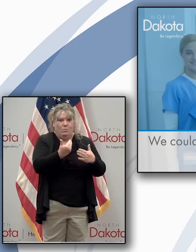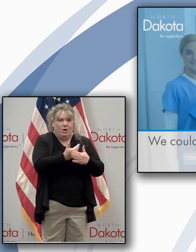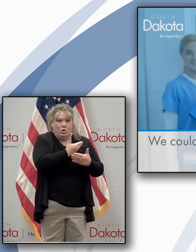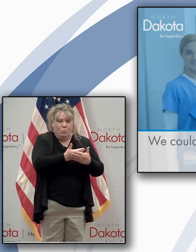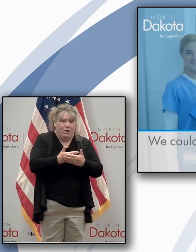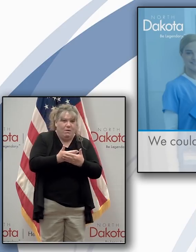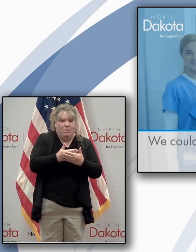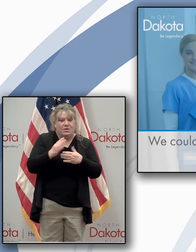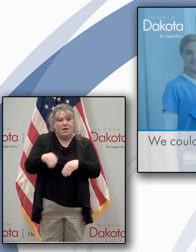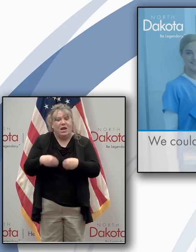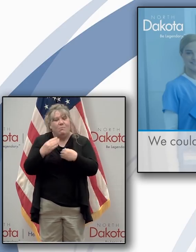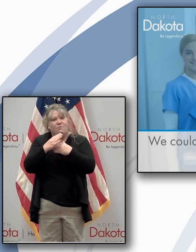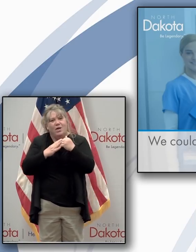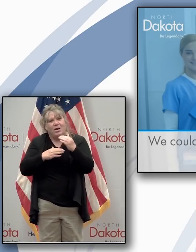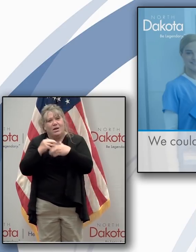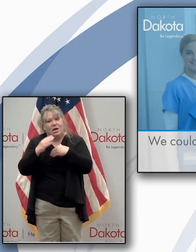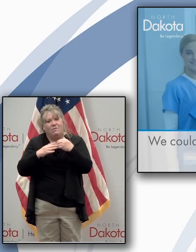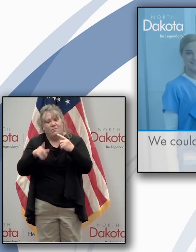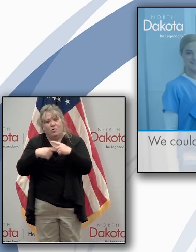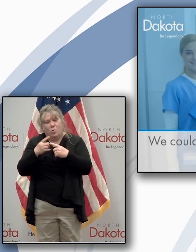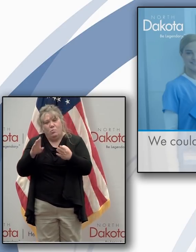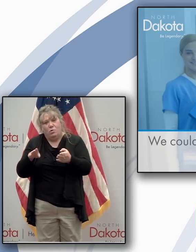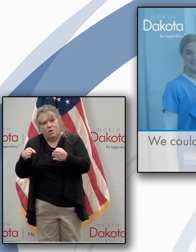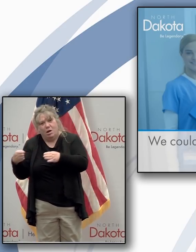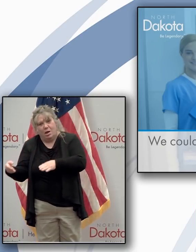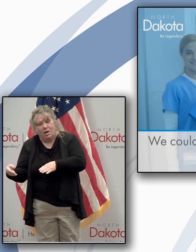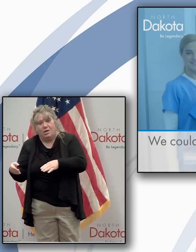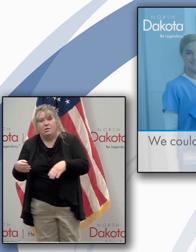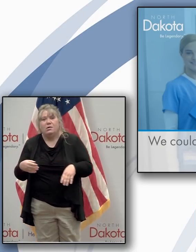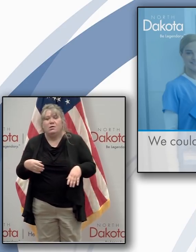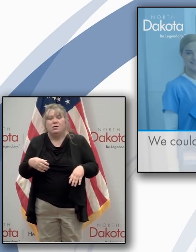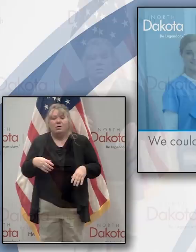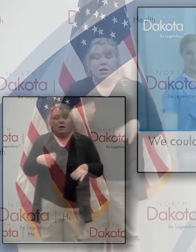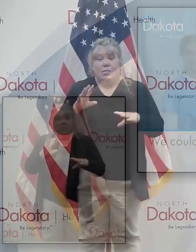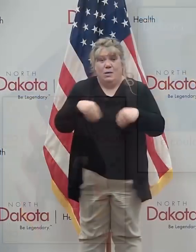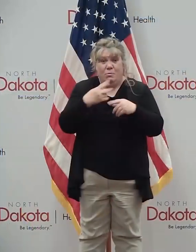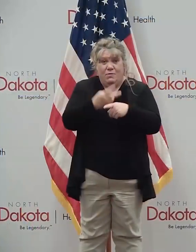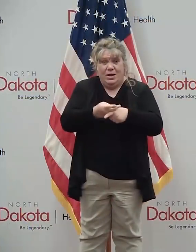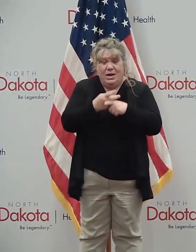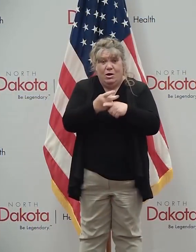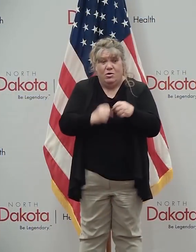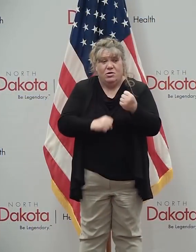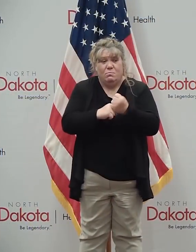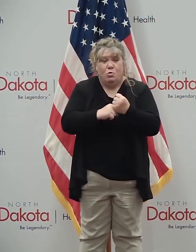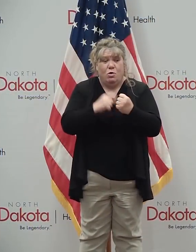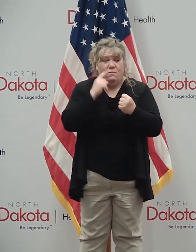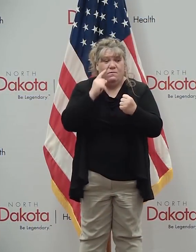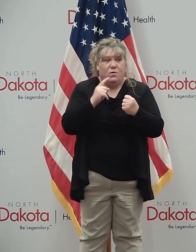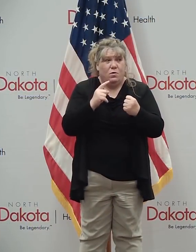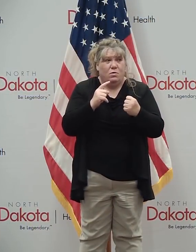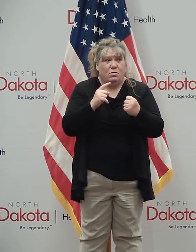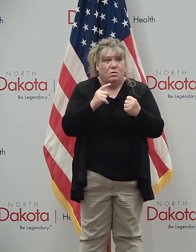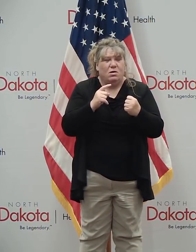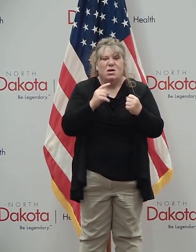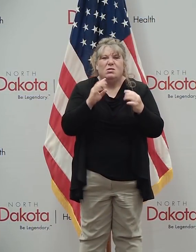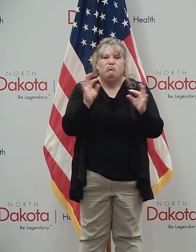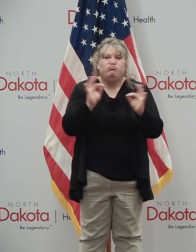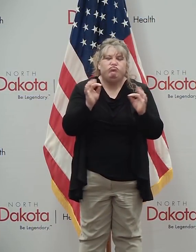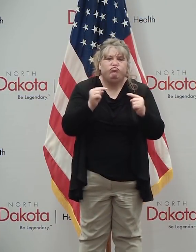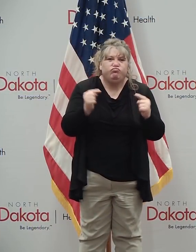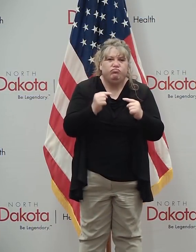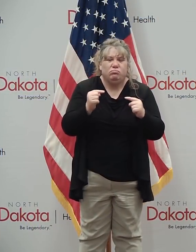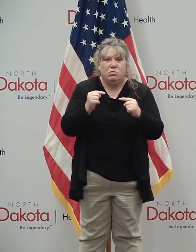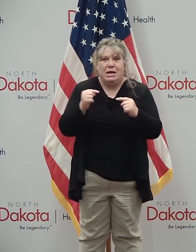and providing the comfort in our last moments. They provide care and support for the smaller triumphs and injuries along the